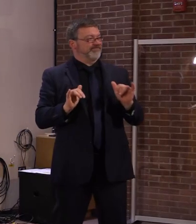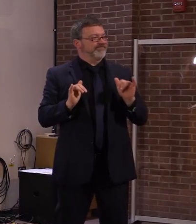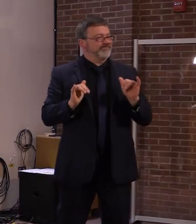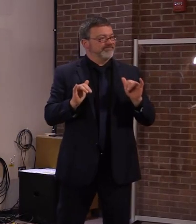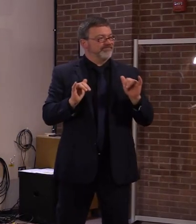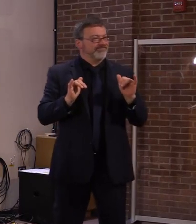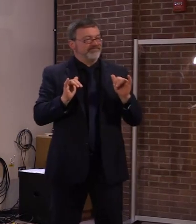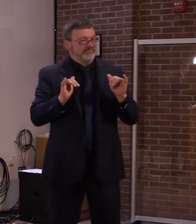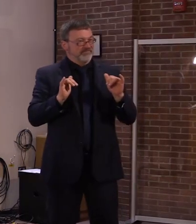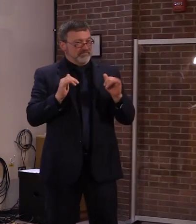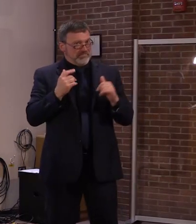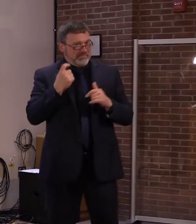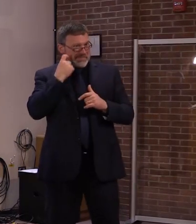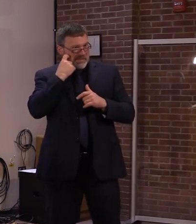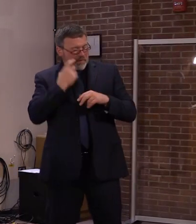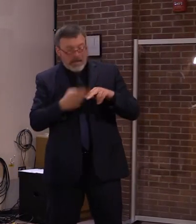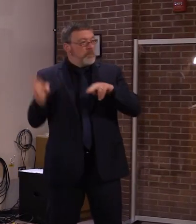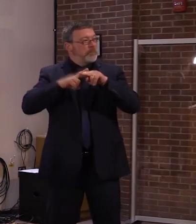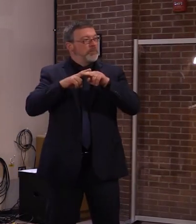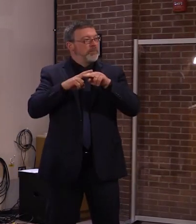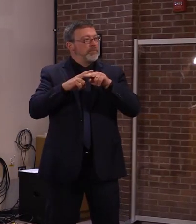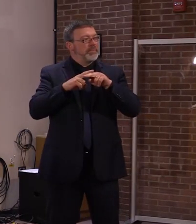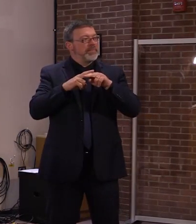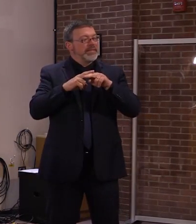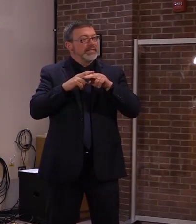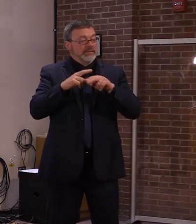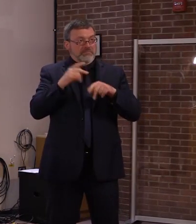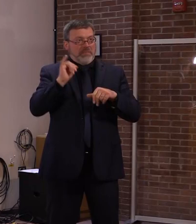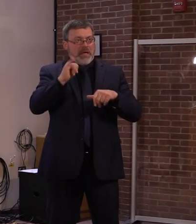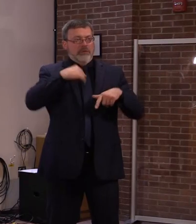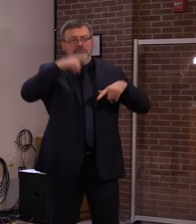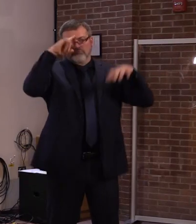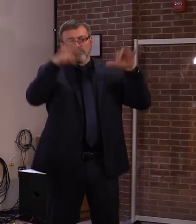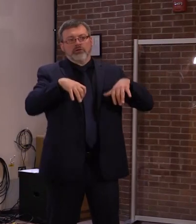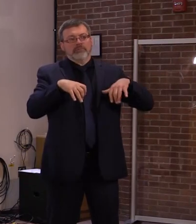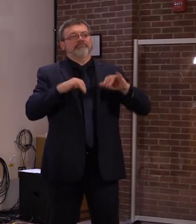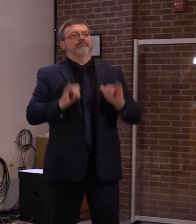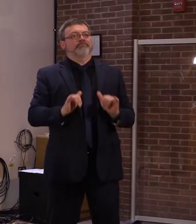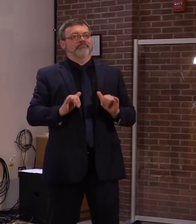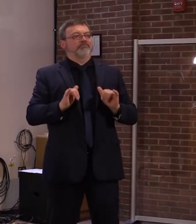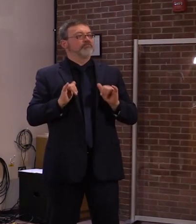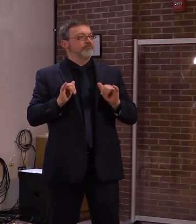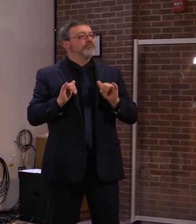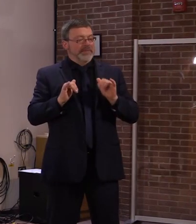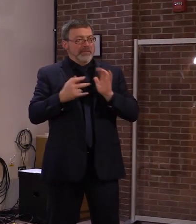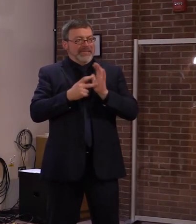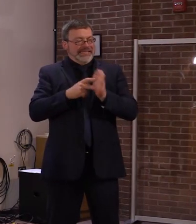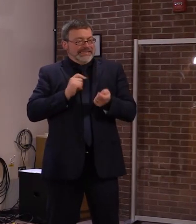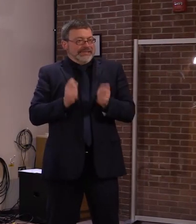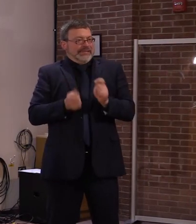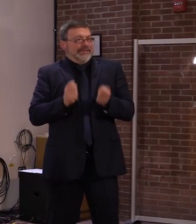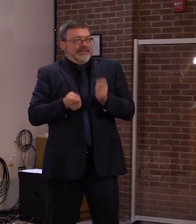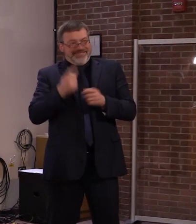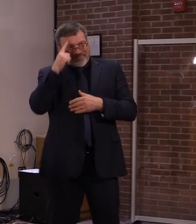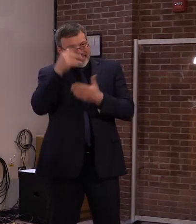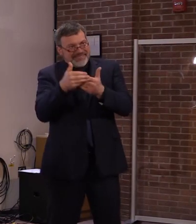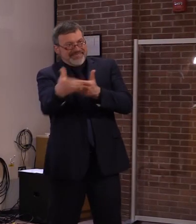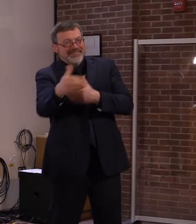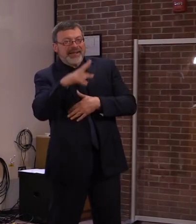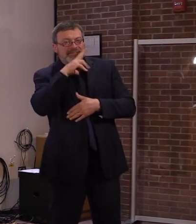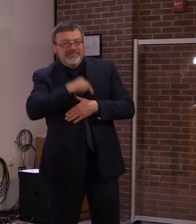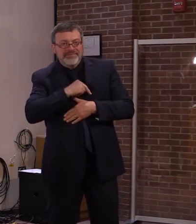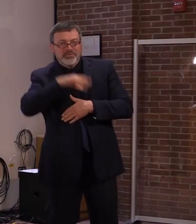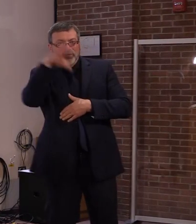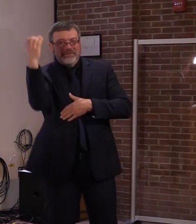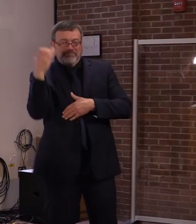the modeling is not anticipating cases to decrease over the next 4 weeks, which is as far out as the model goes. So again,